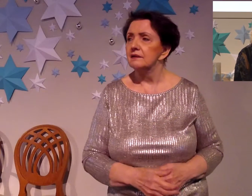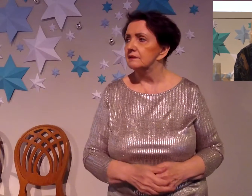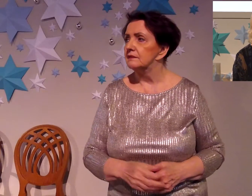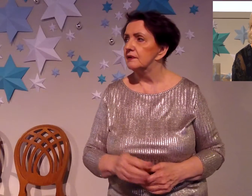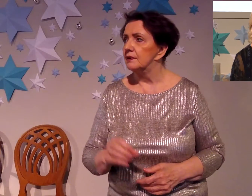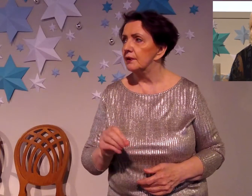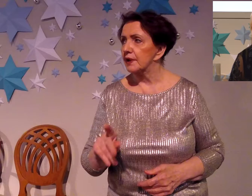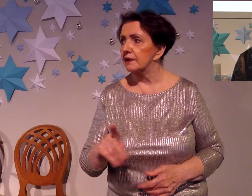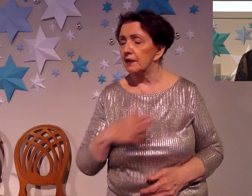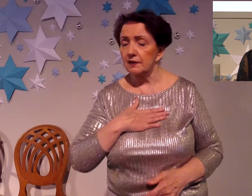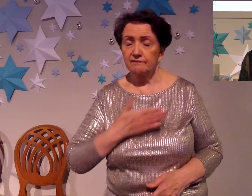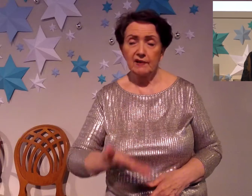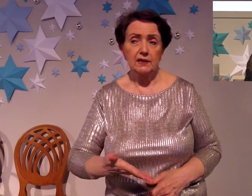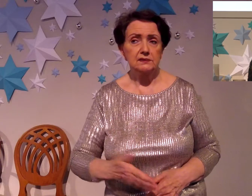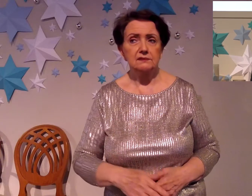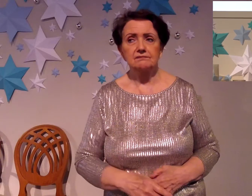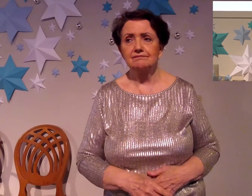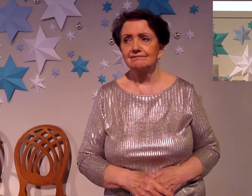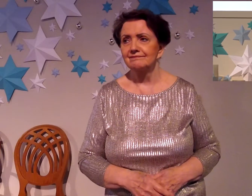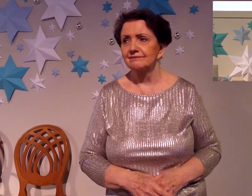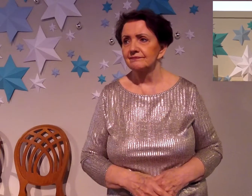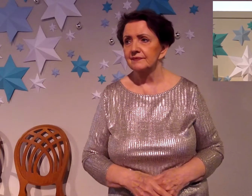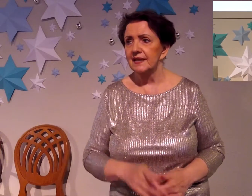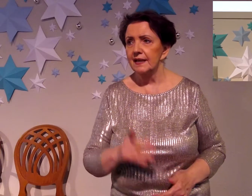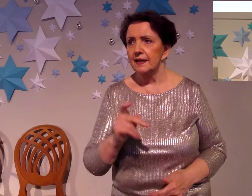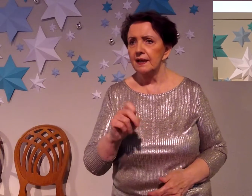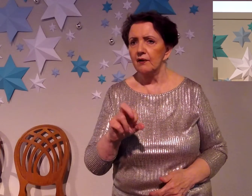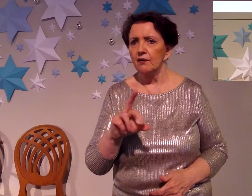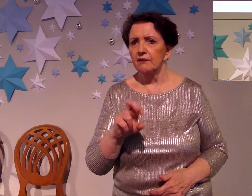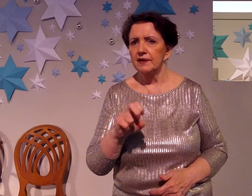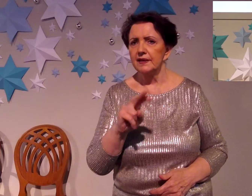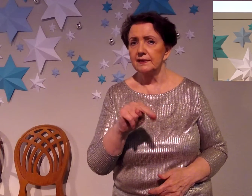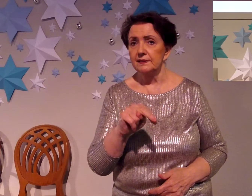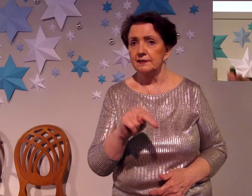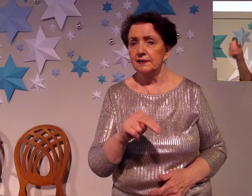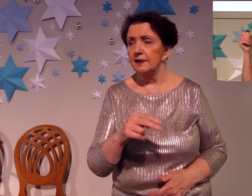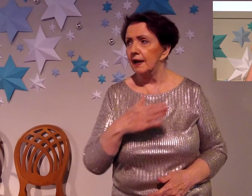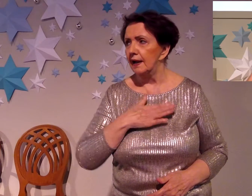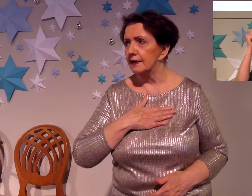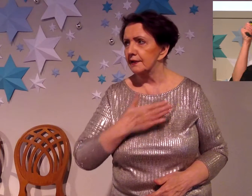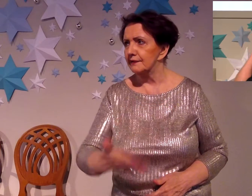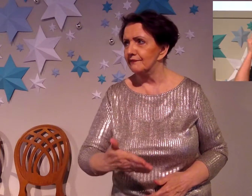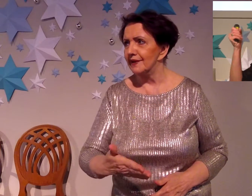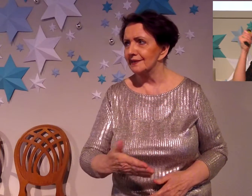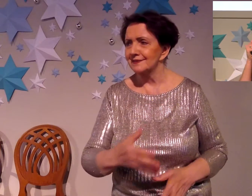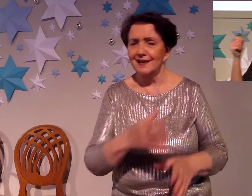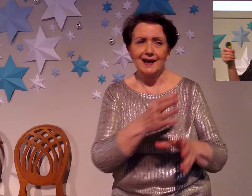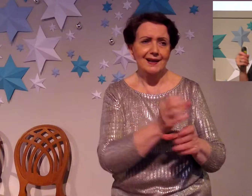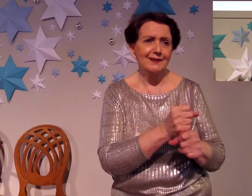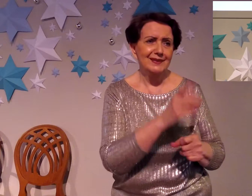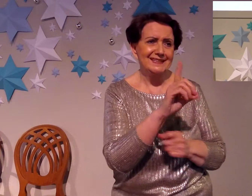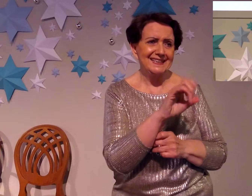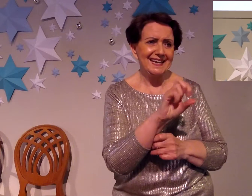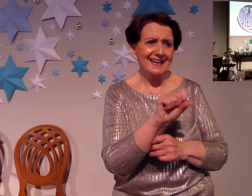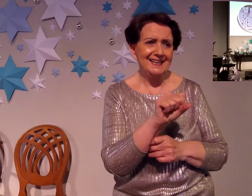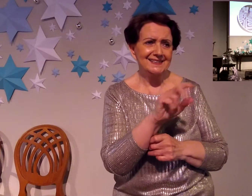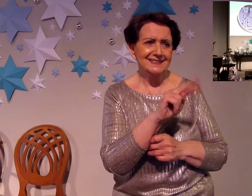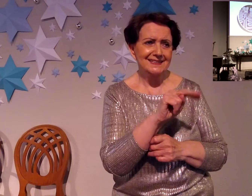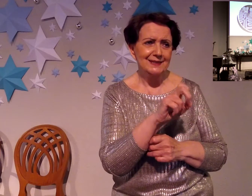I confess. Karen is so good to me. I confess I got the Disney Channel. I'm so